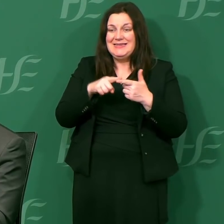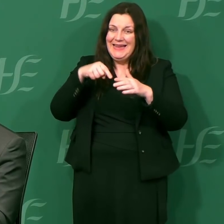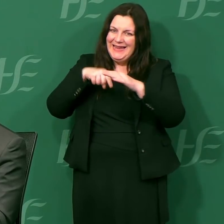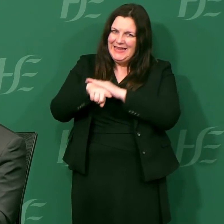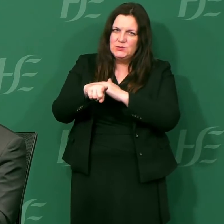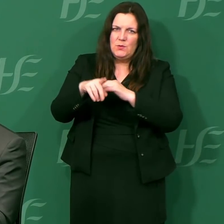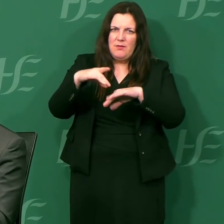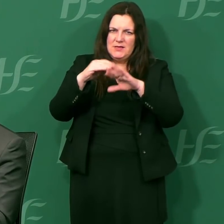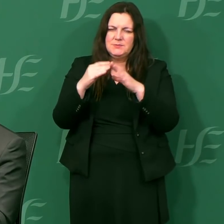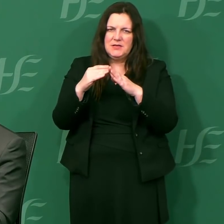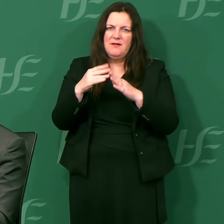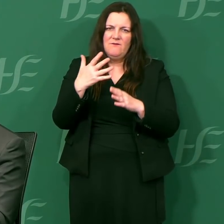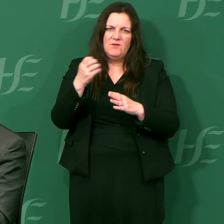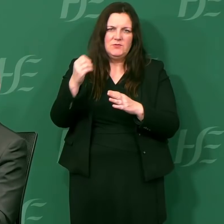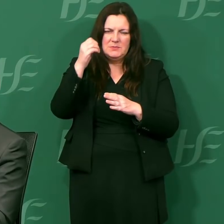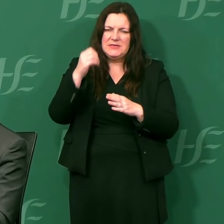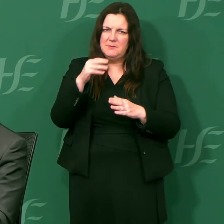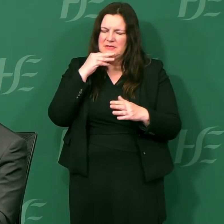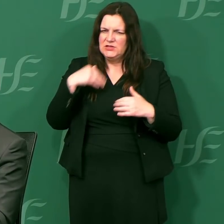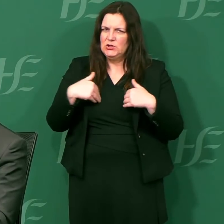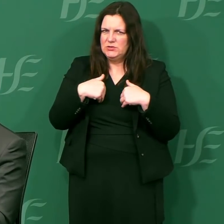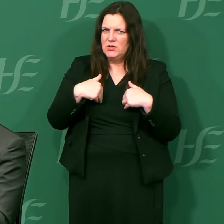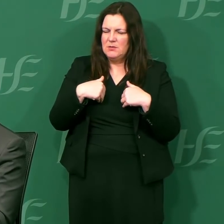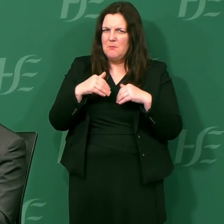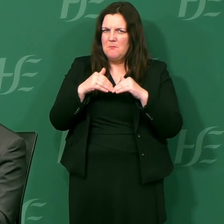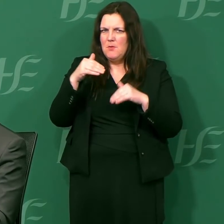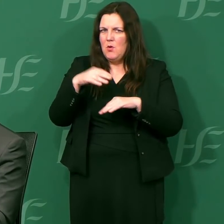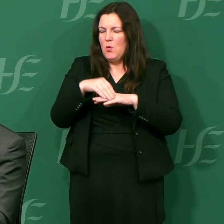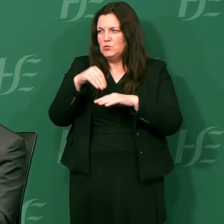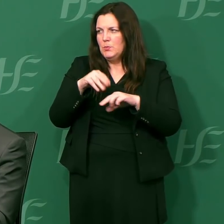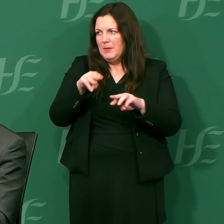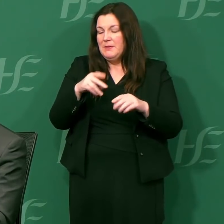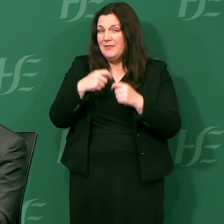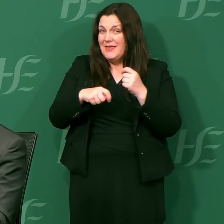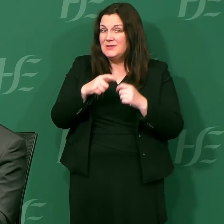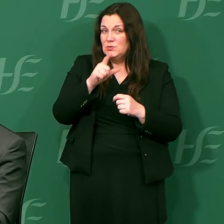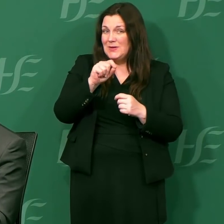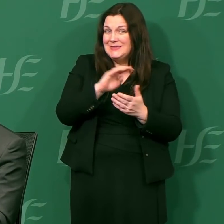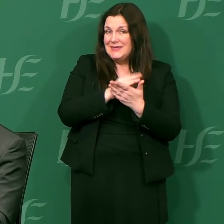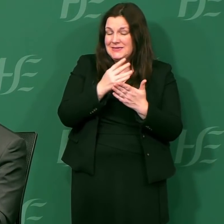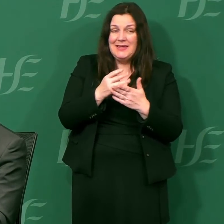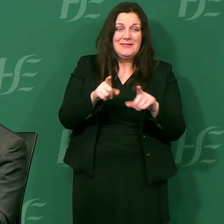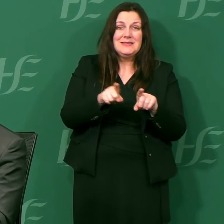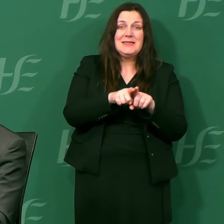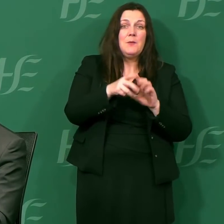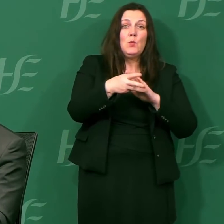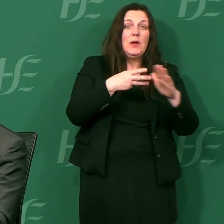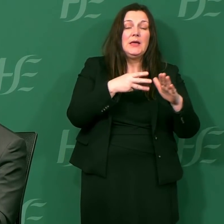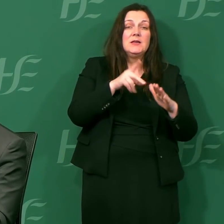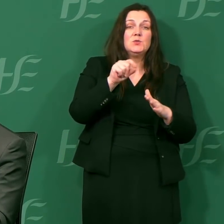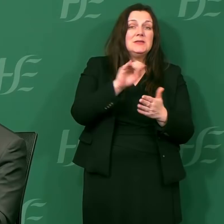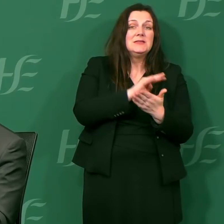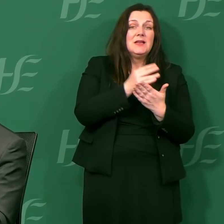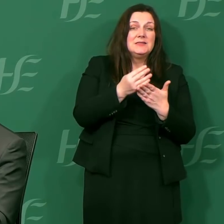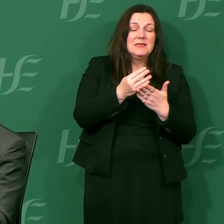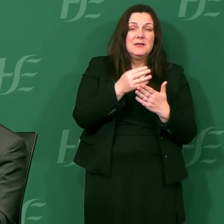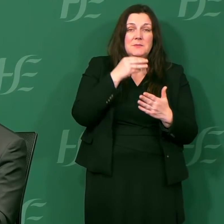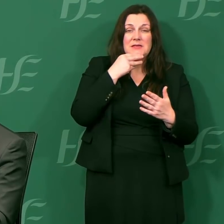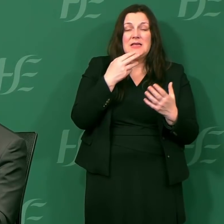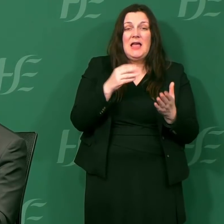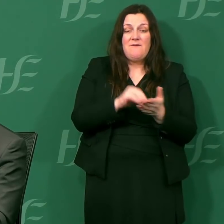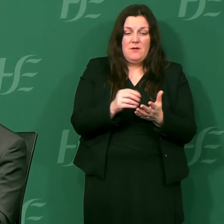So that's been a concerning factor, and it's much higher than 2019. The equivalent week in 2019, when in 2019 we were dealing